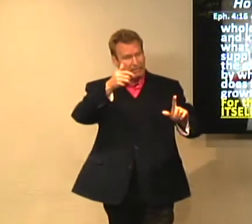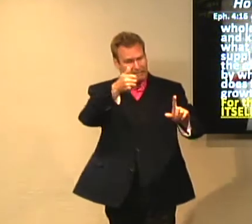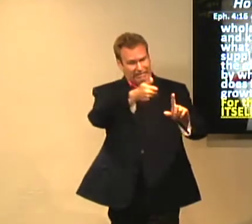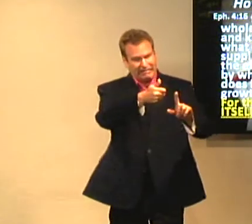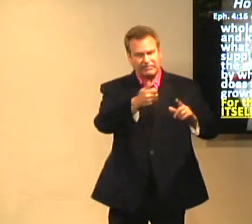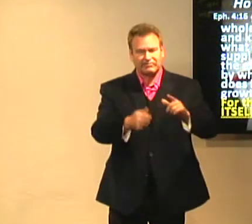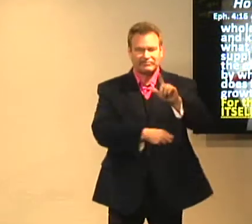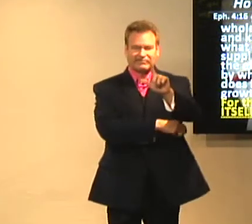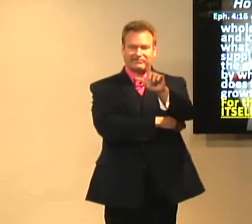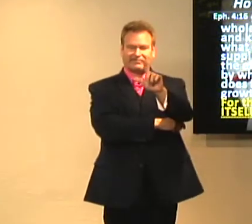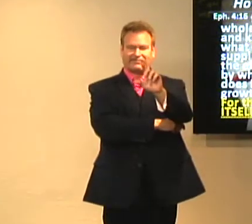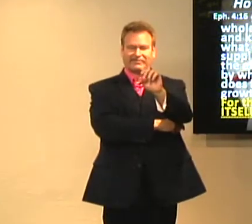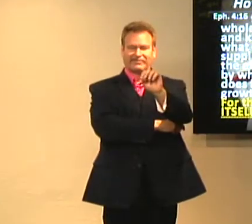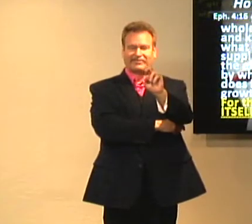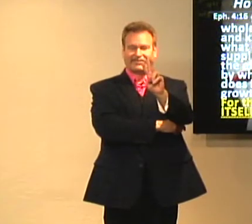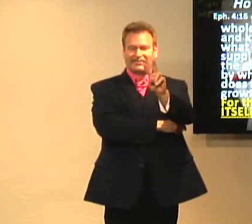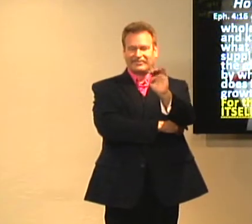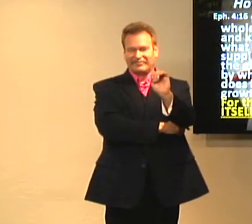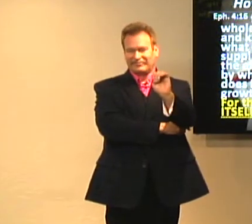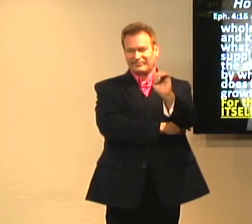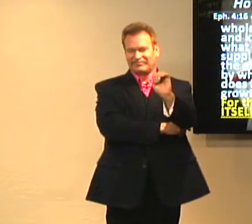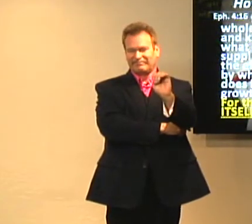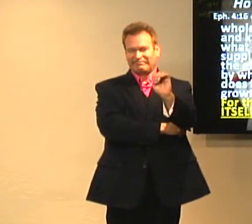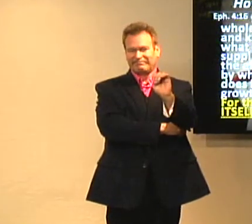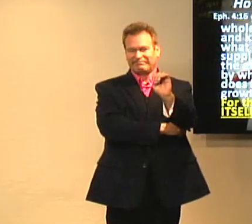So we're going to build each other up in love.